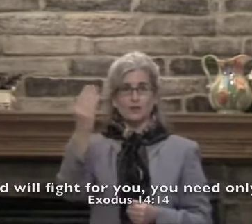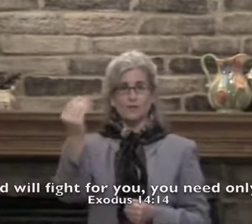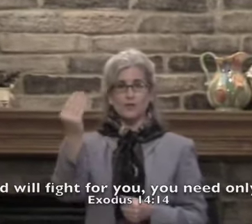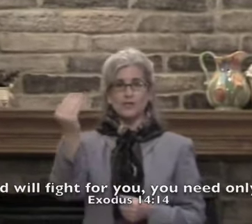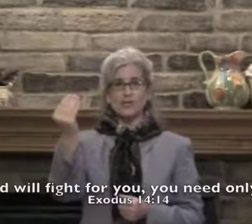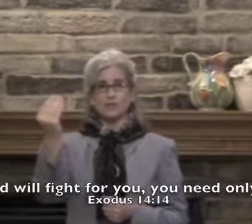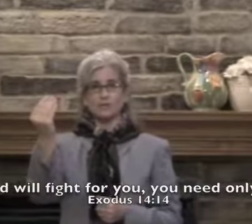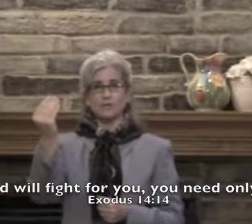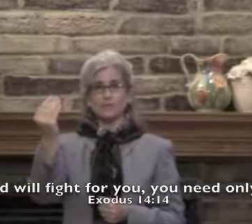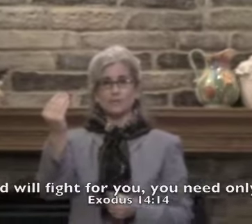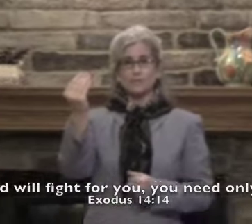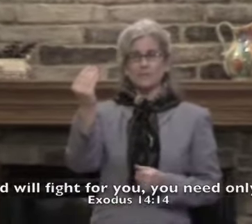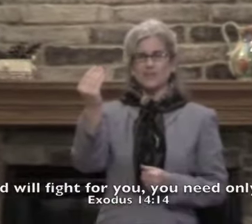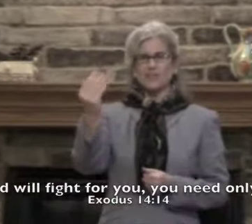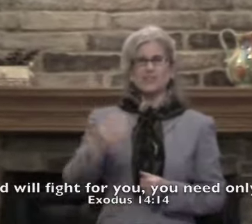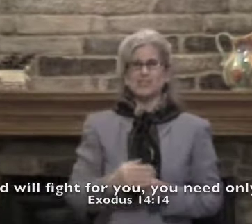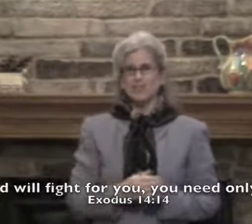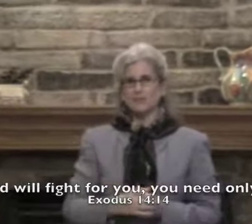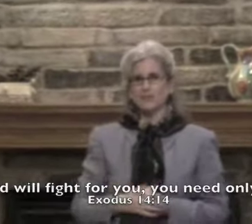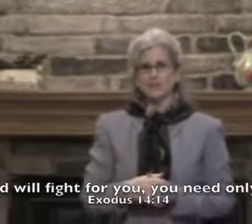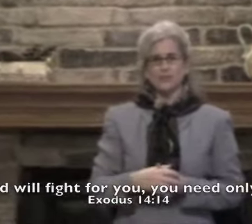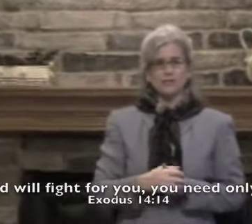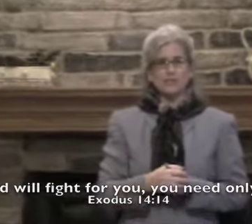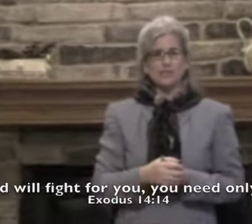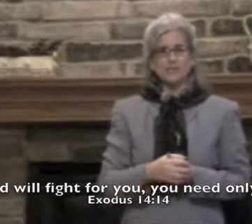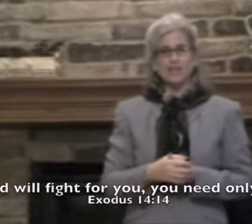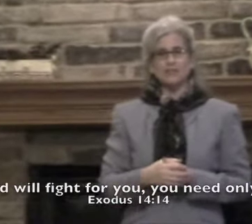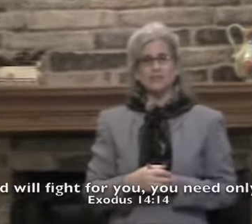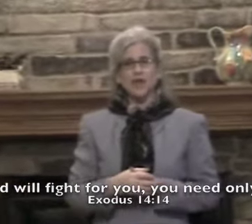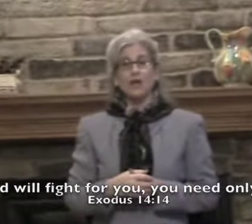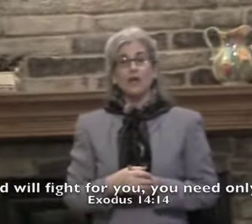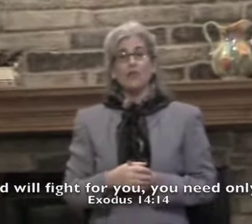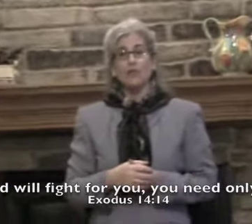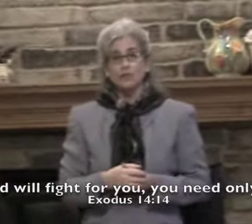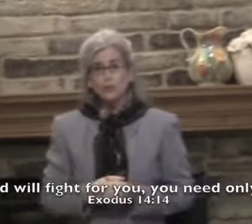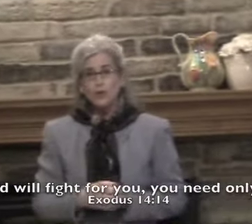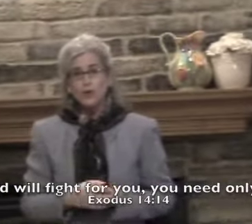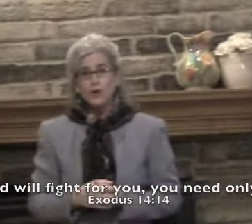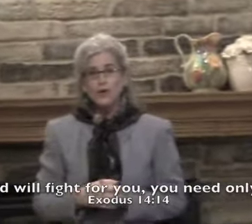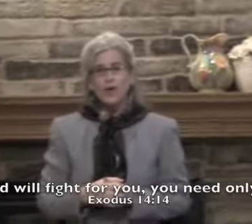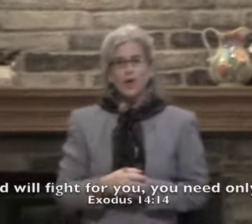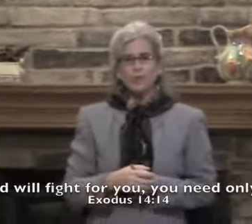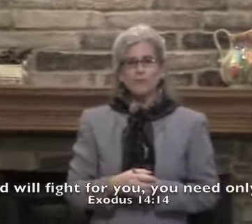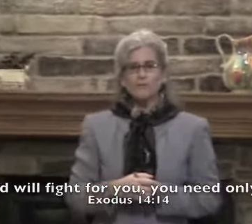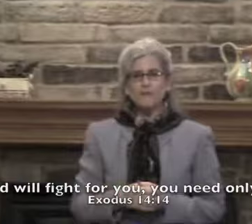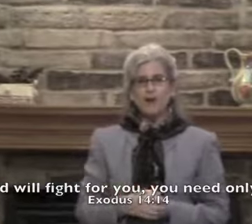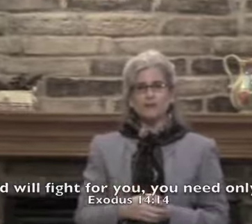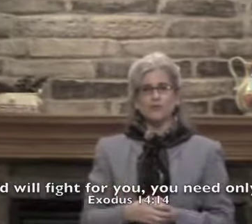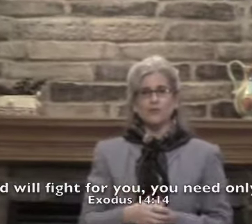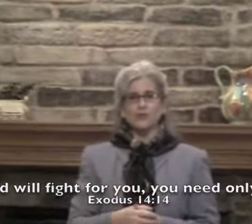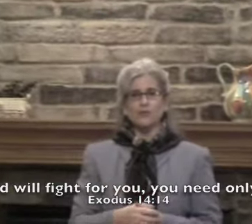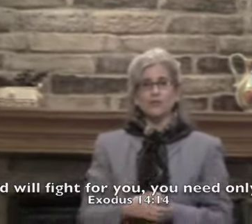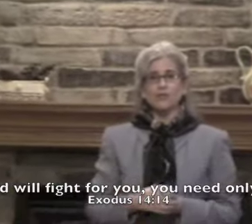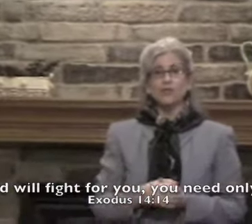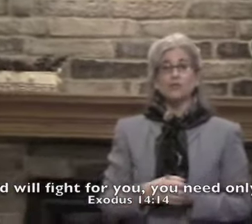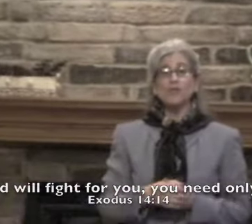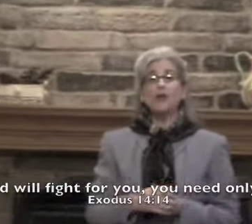14. And this is a lovely verse. It says, The Lord will fight for you. You need